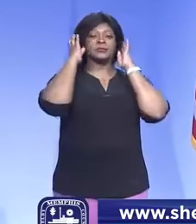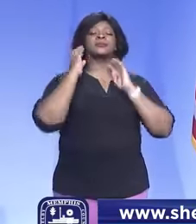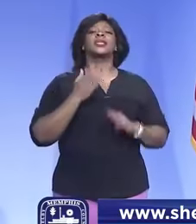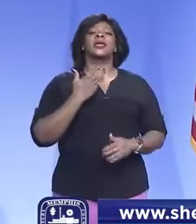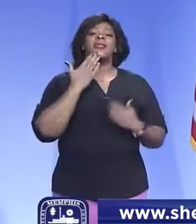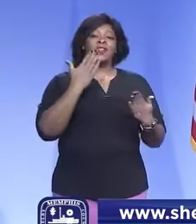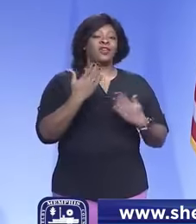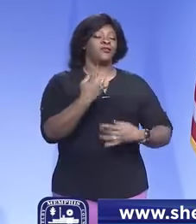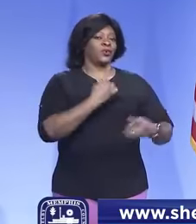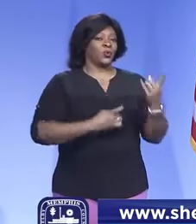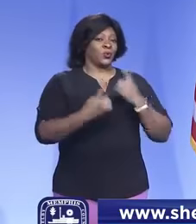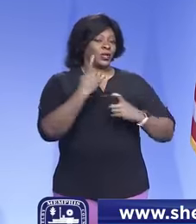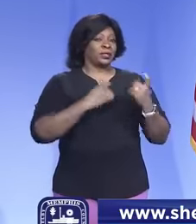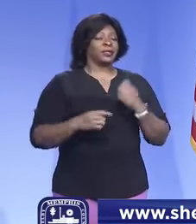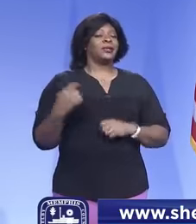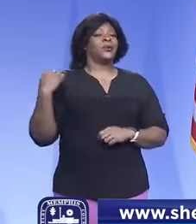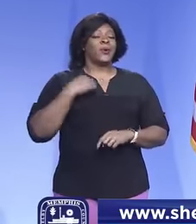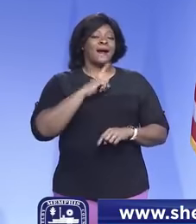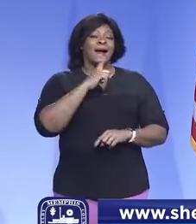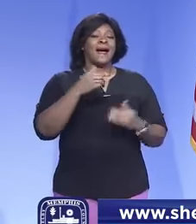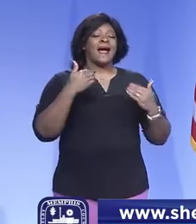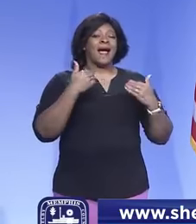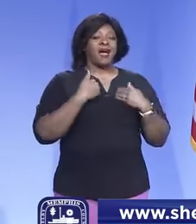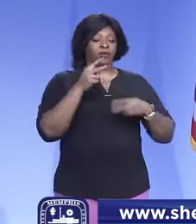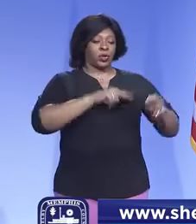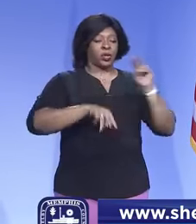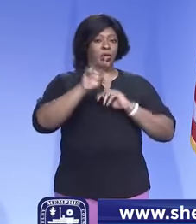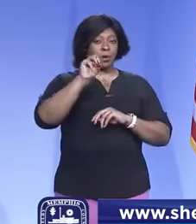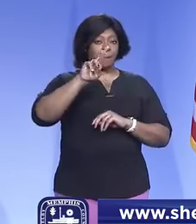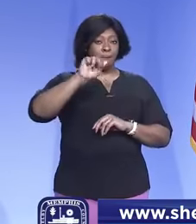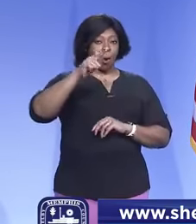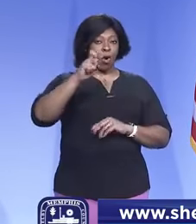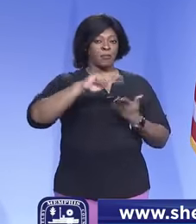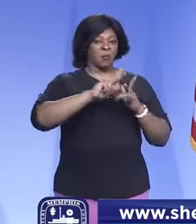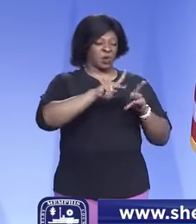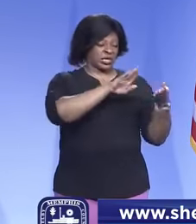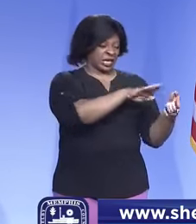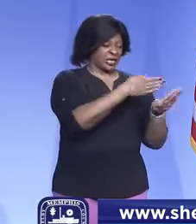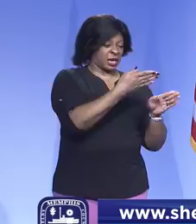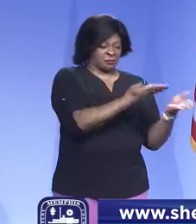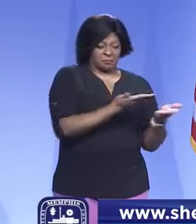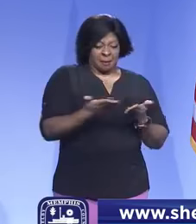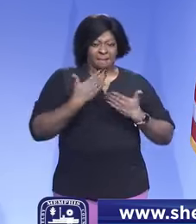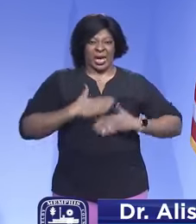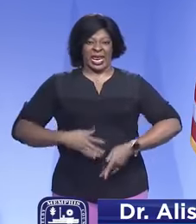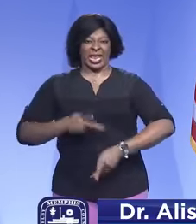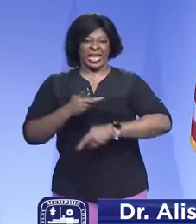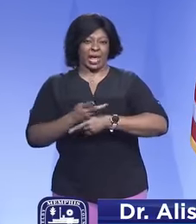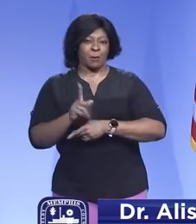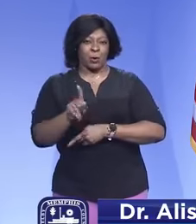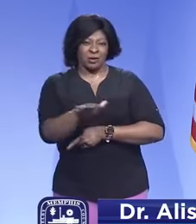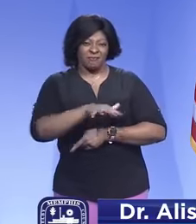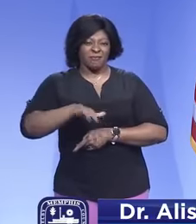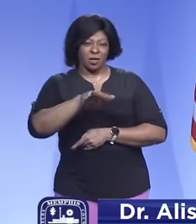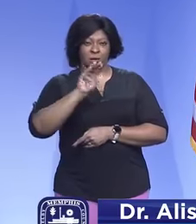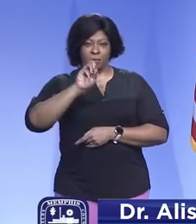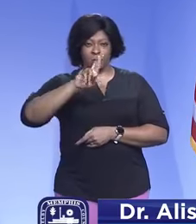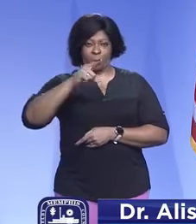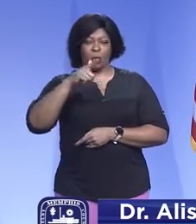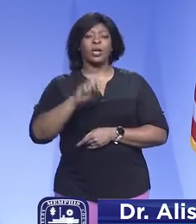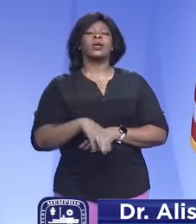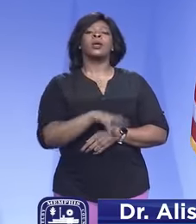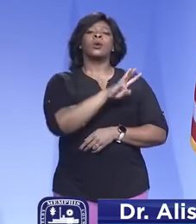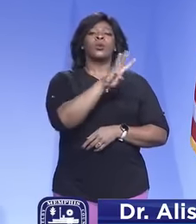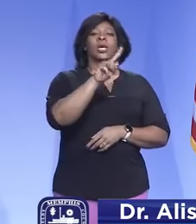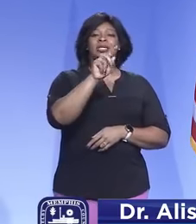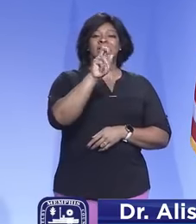Thank you for the question. We actually had looked at morgue capacity in the very early part of the pandemic. The West